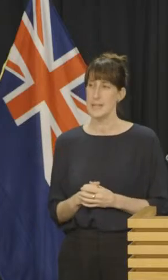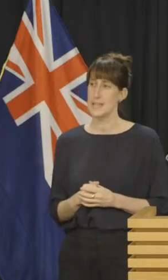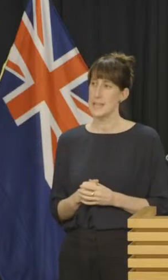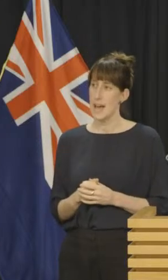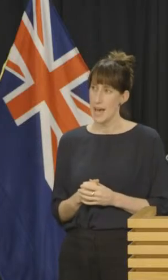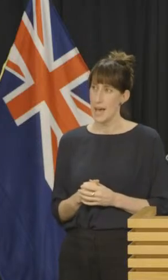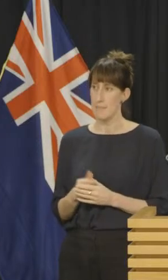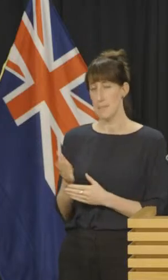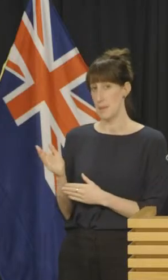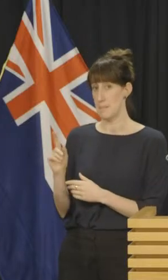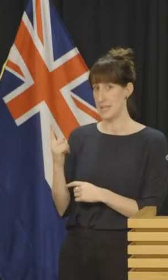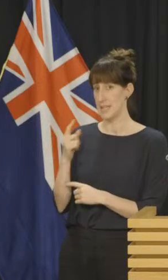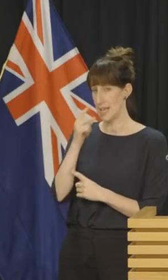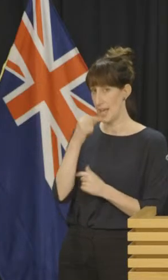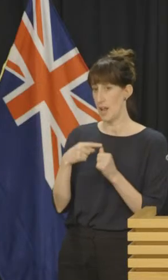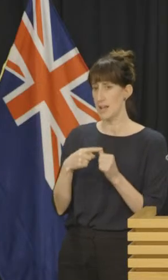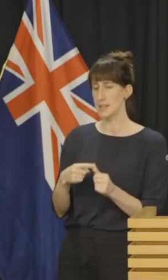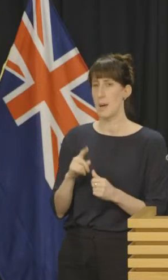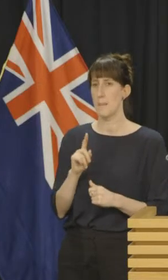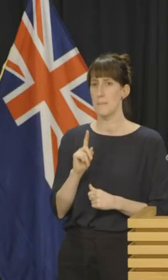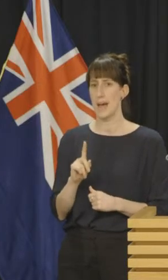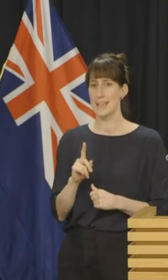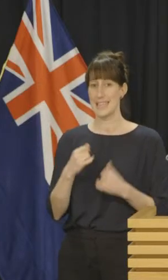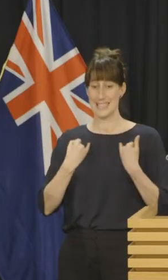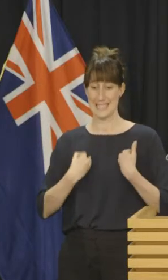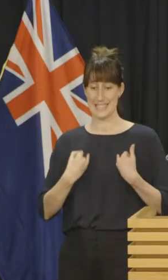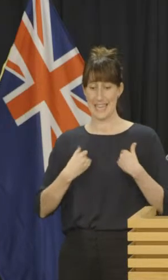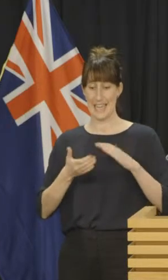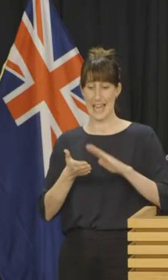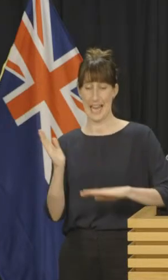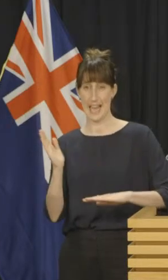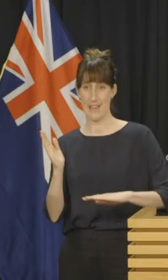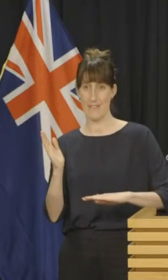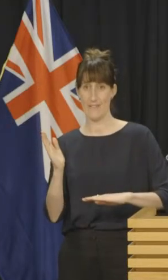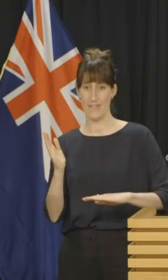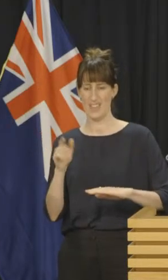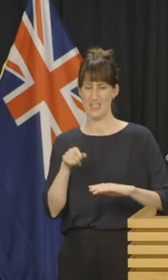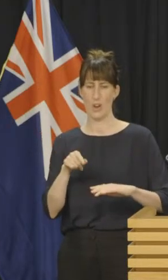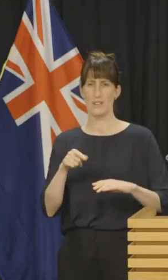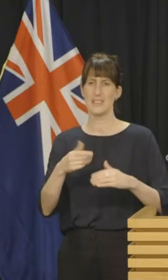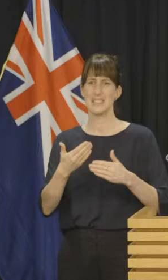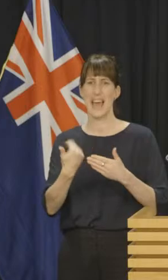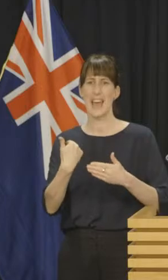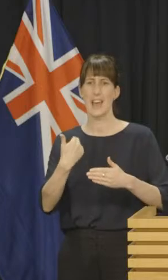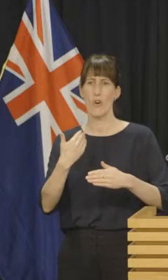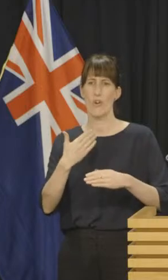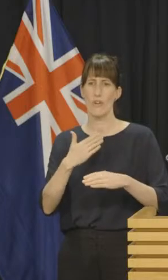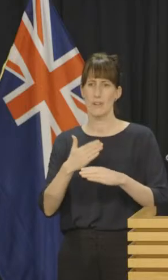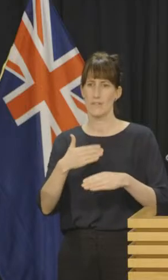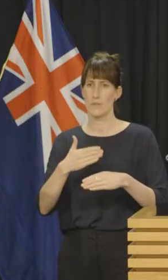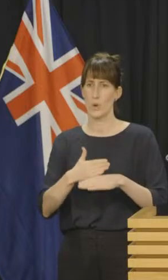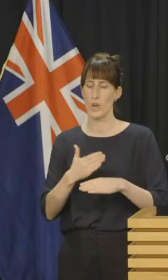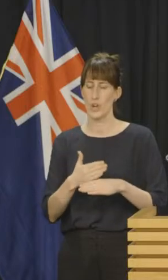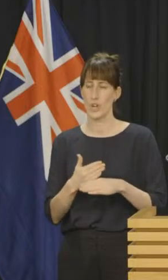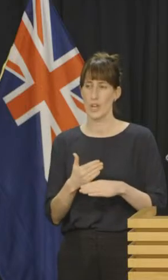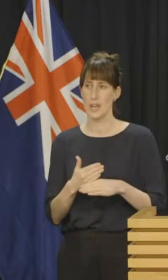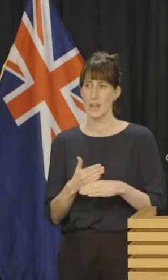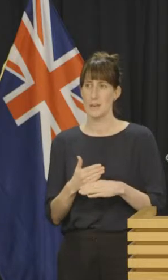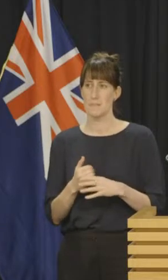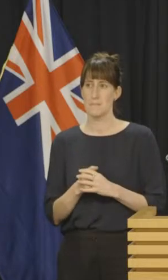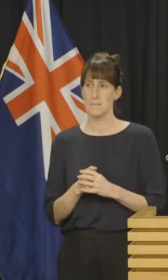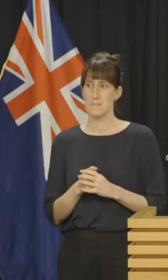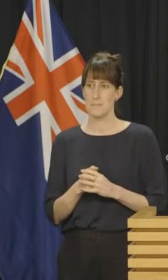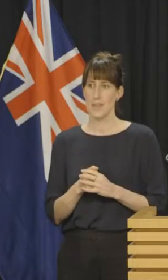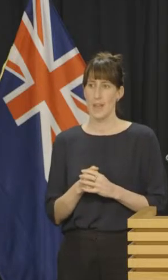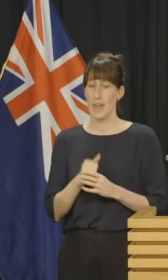want sick leave to be a barrier to people staying home from work if they are unwell,